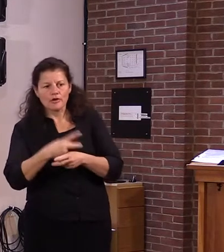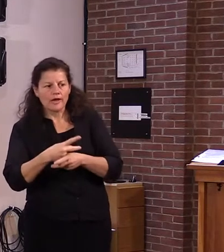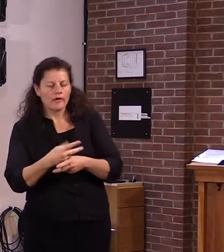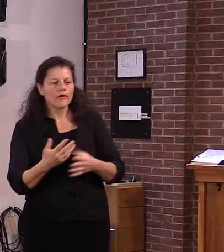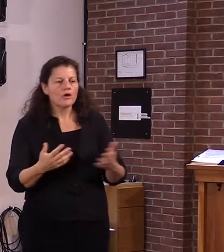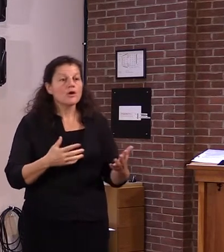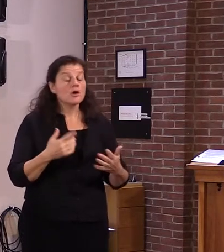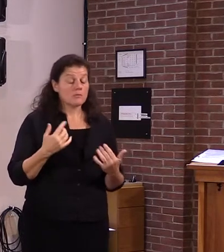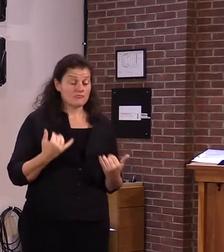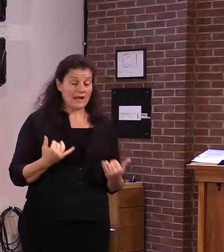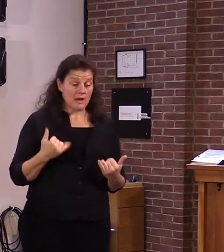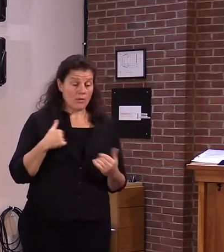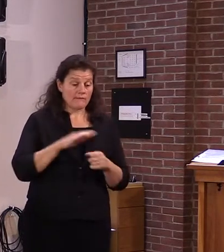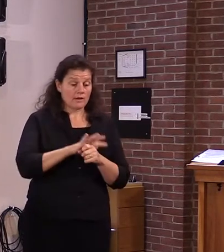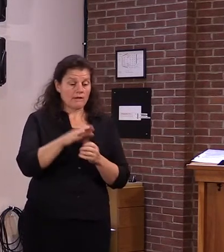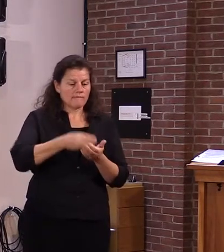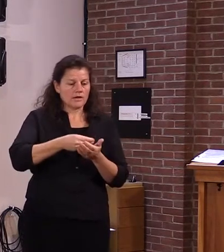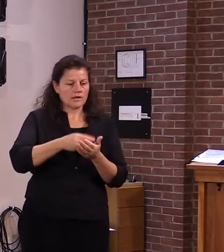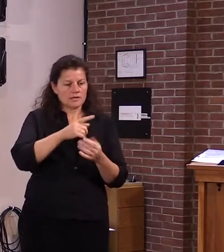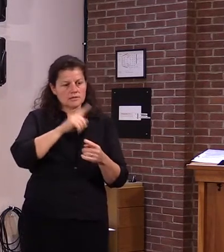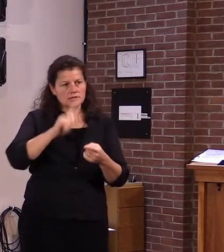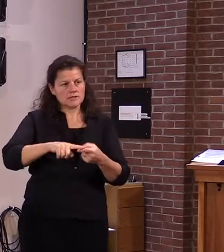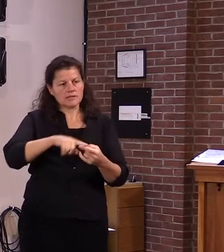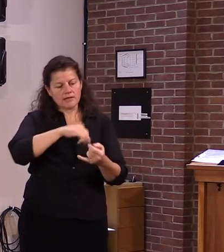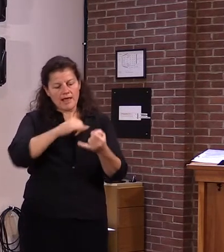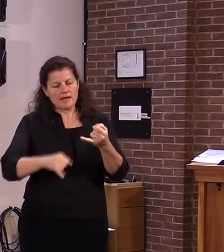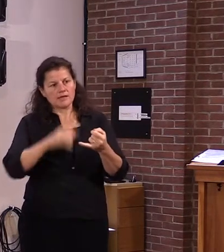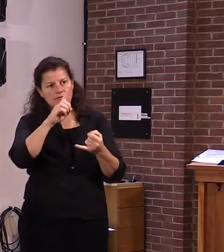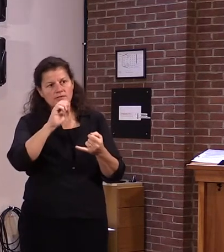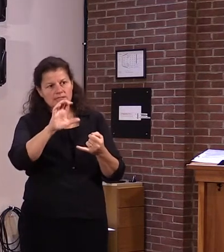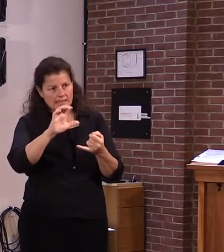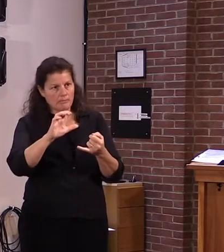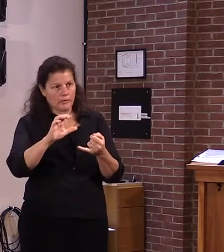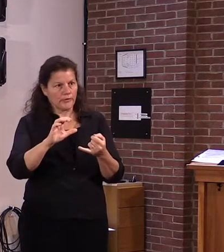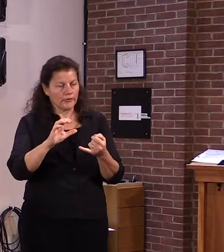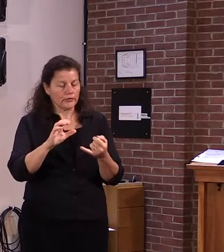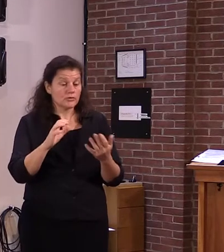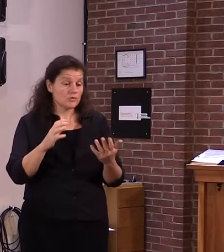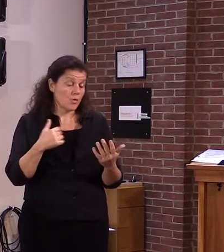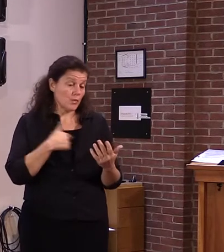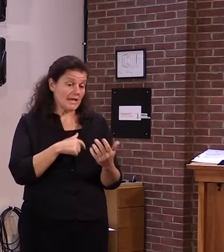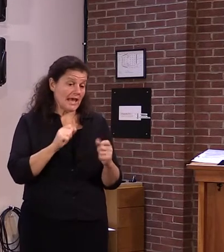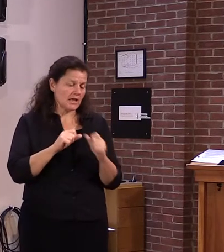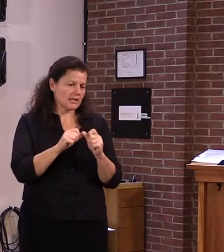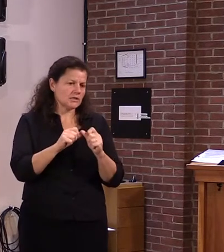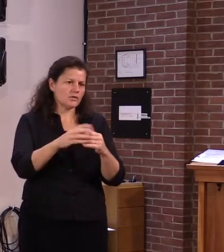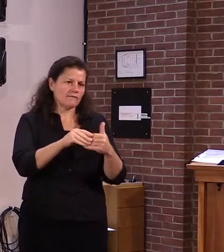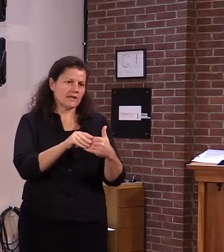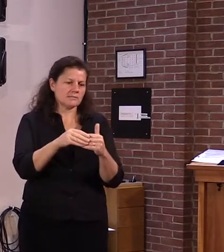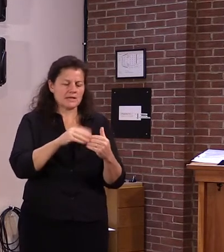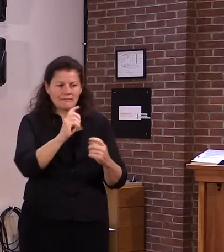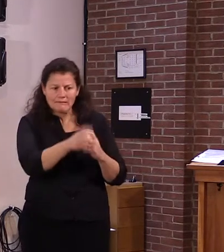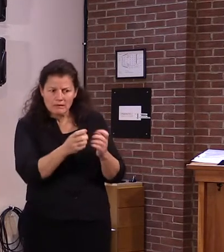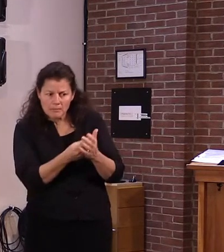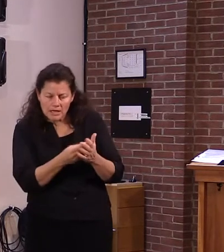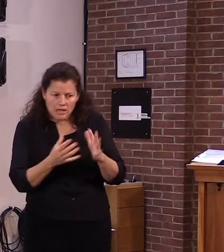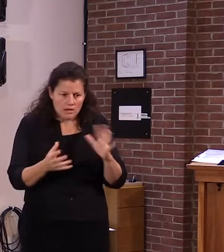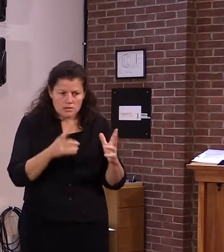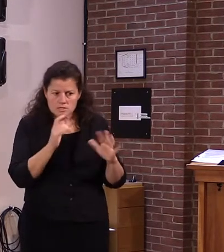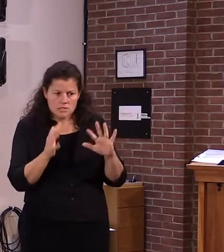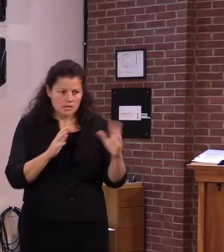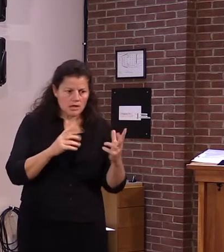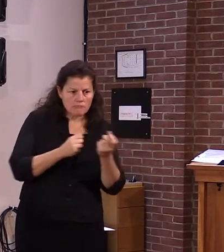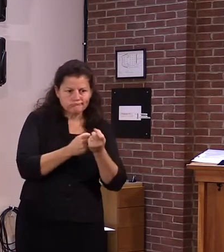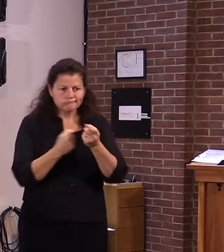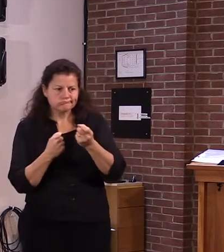December to remain that flexible. So we'll just see how it goes. I don't have a specific answer for you right